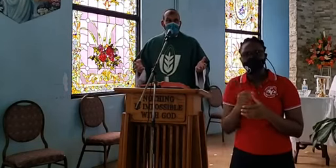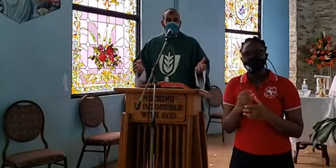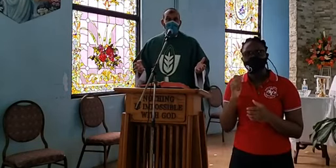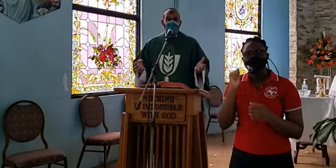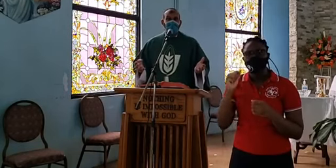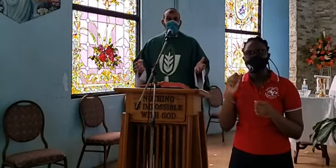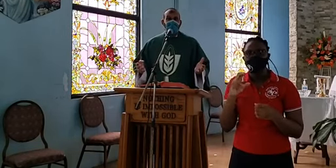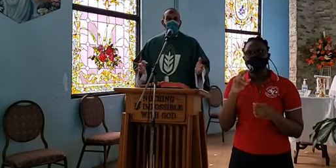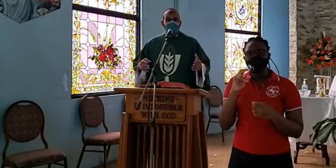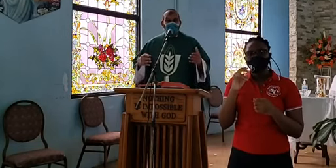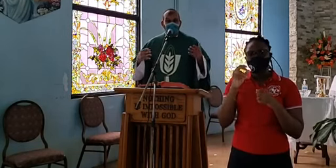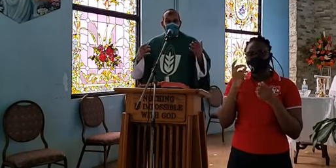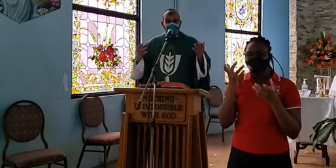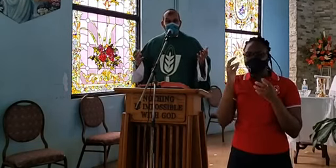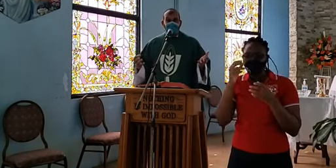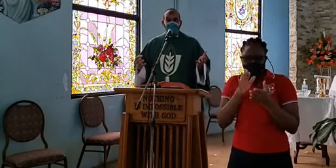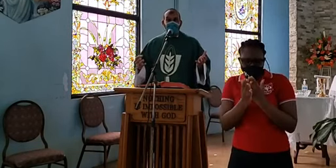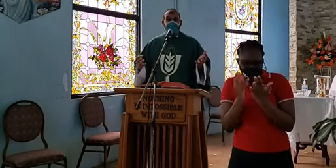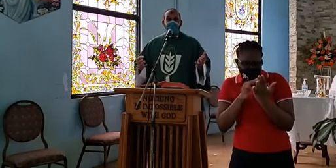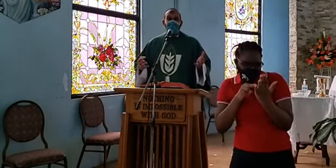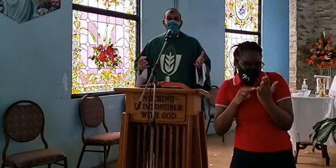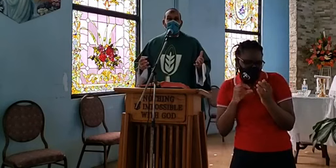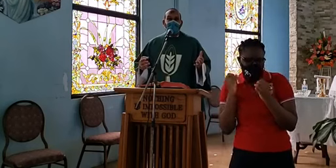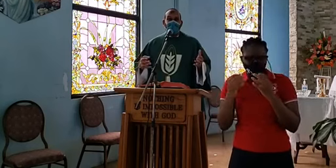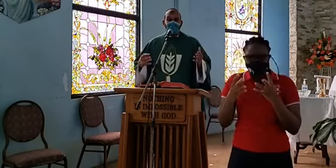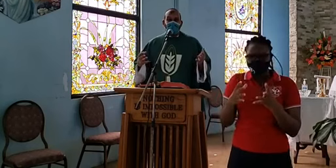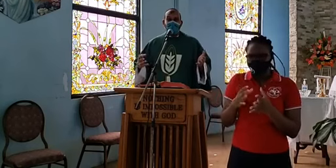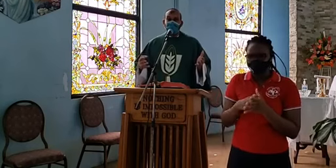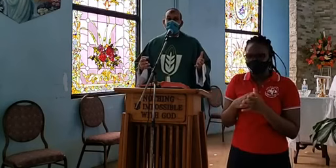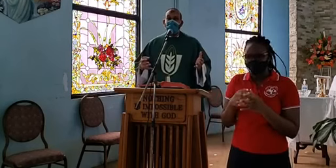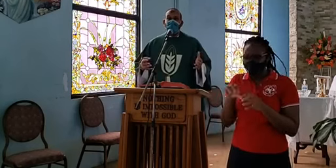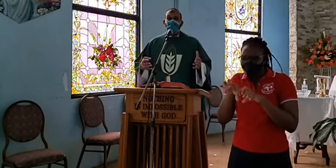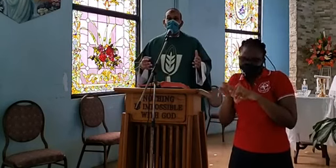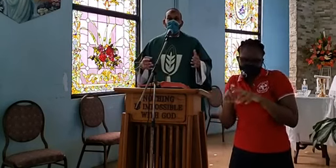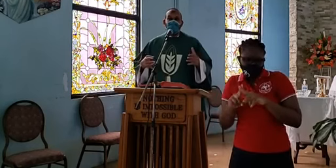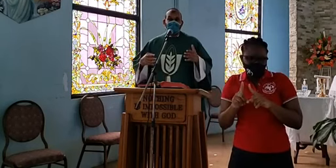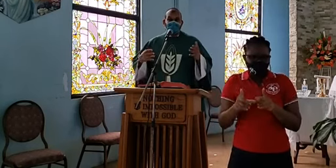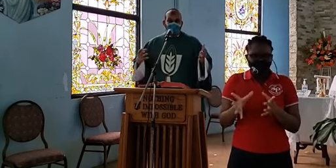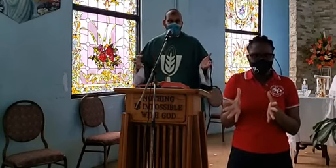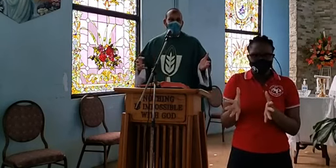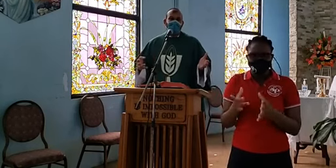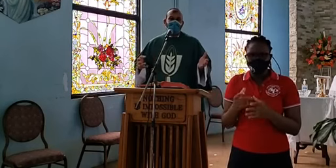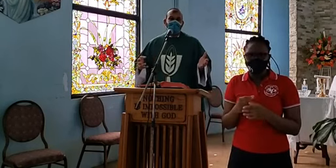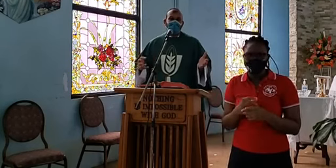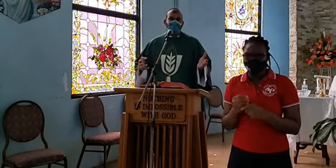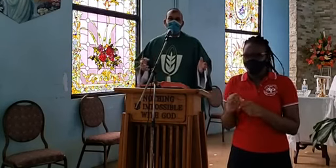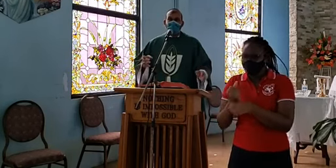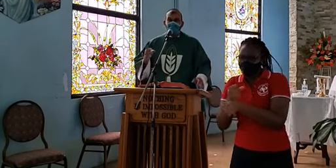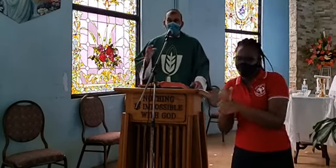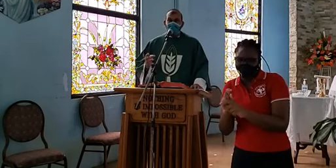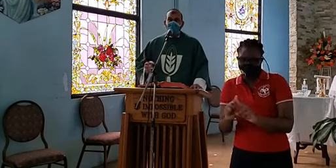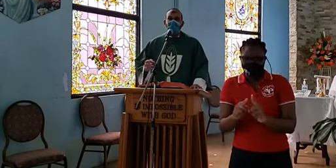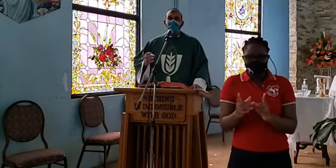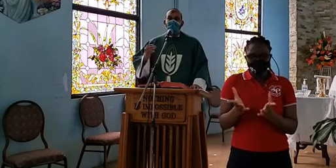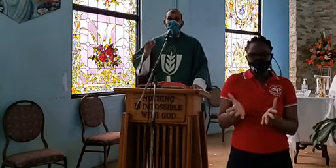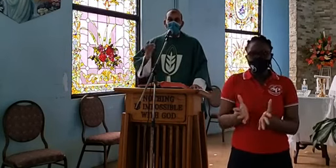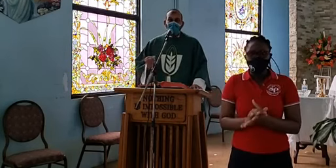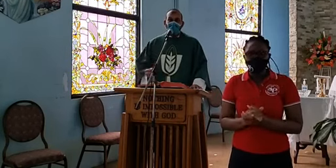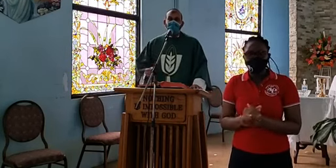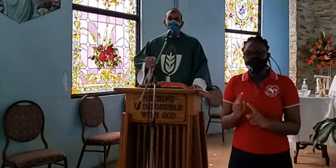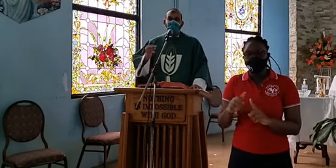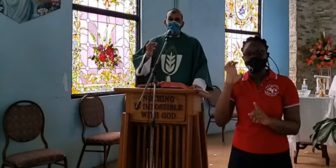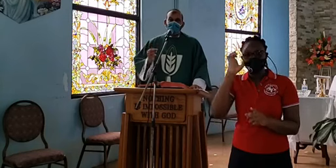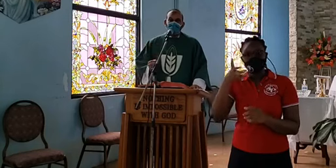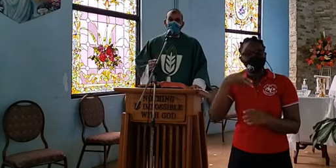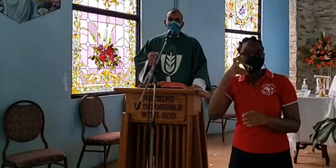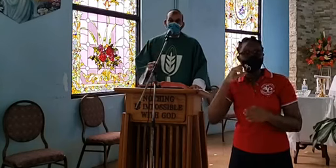a nerd. He was considered a person who was techie, but he